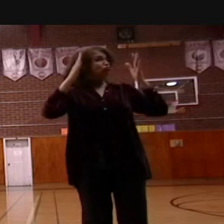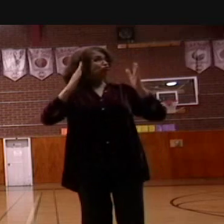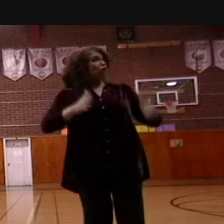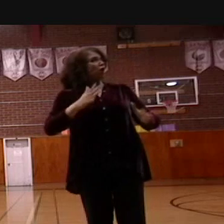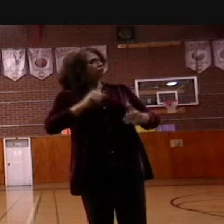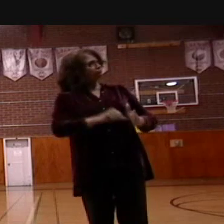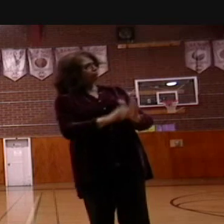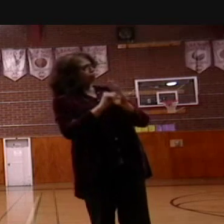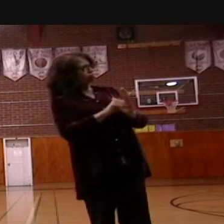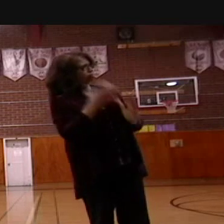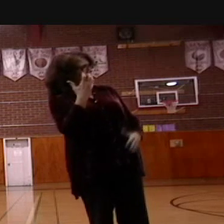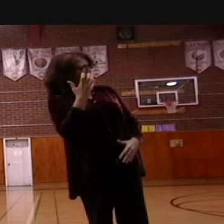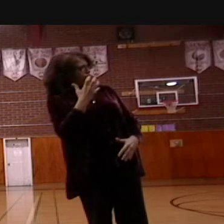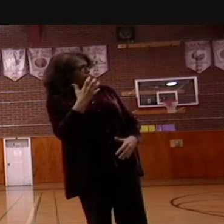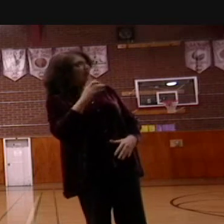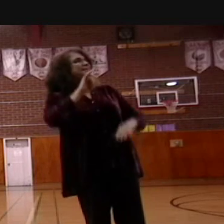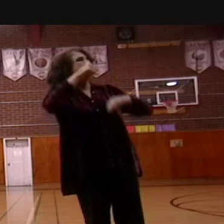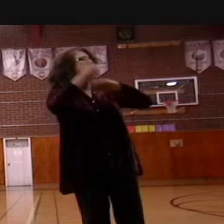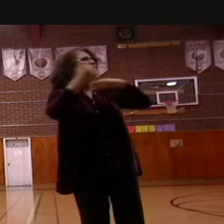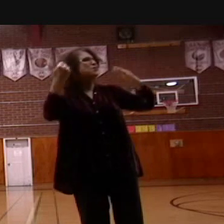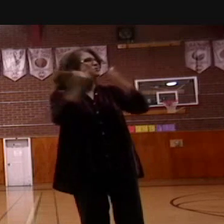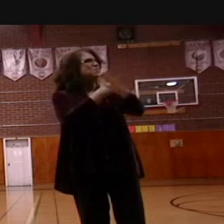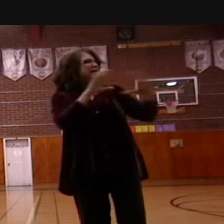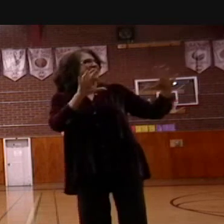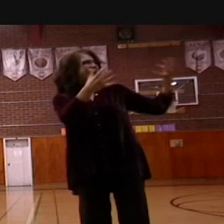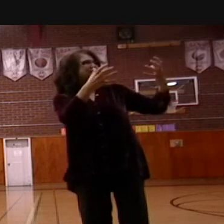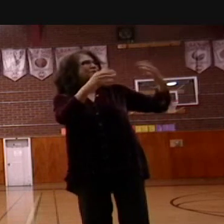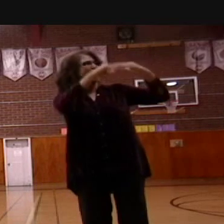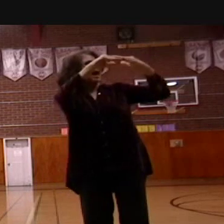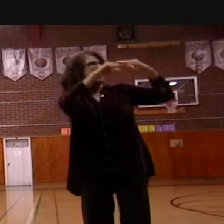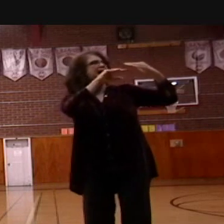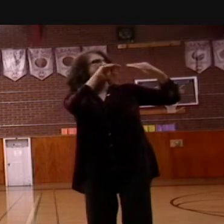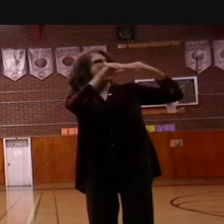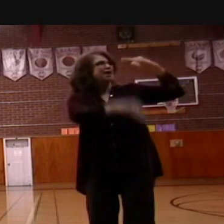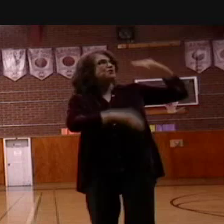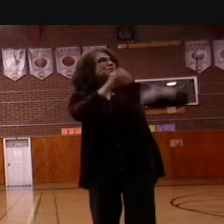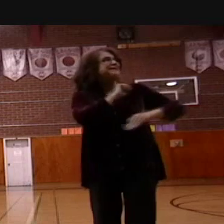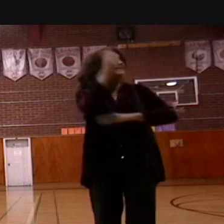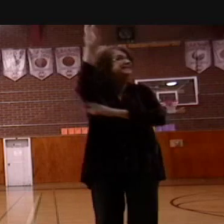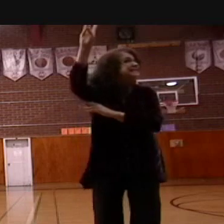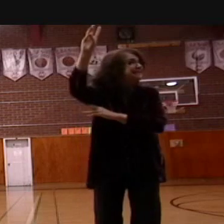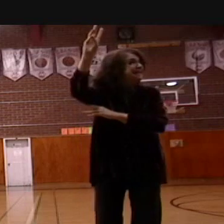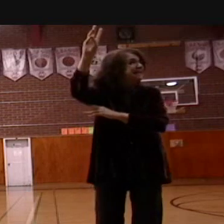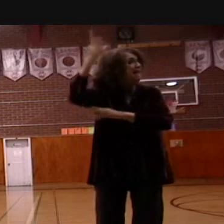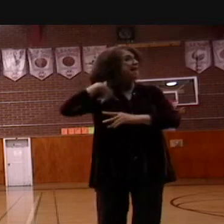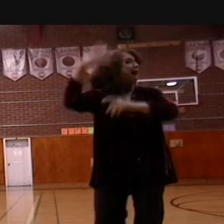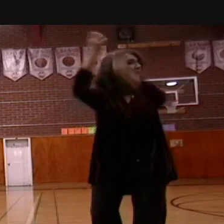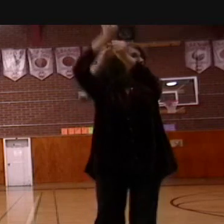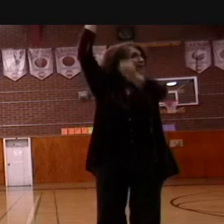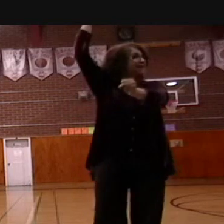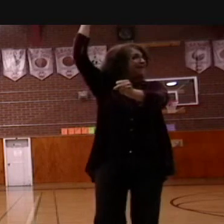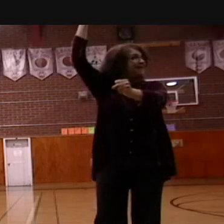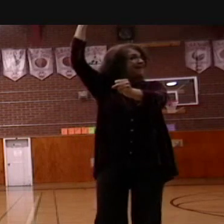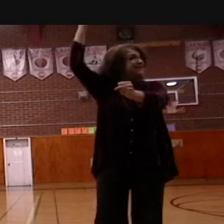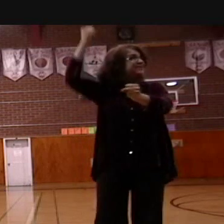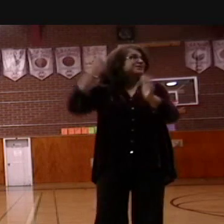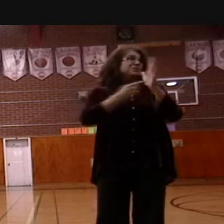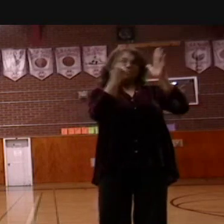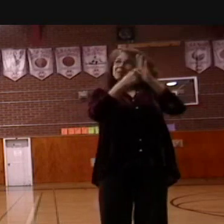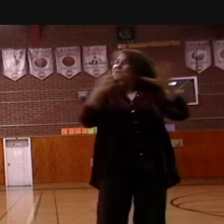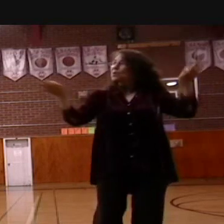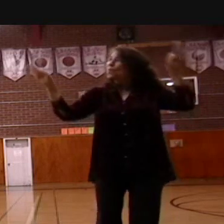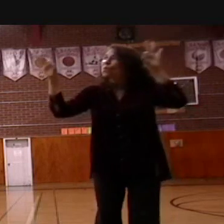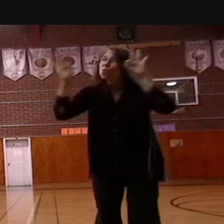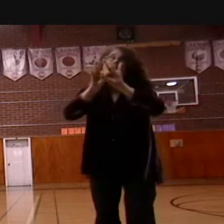for under 16 and I was the first to win. So sometimes it pays to break the rules. Because of that recognition,